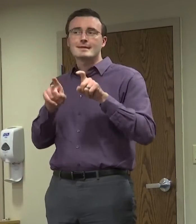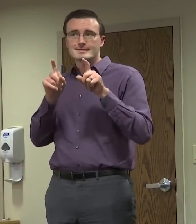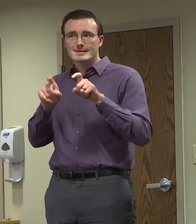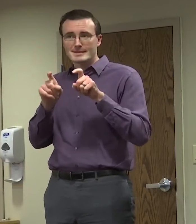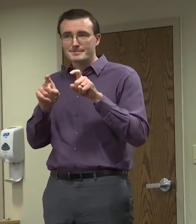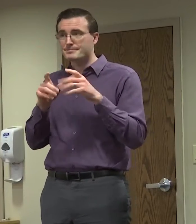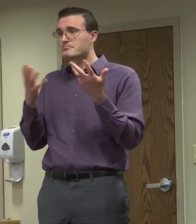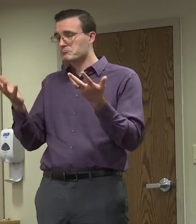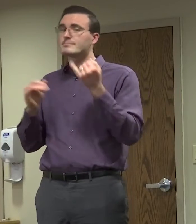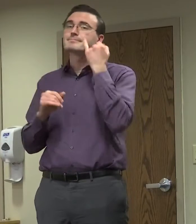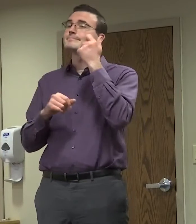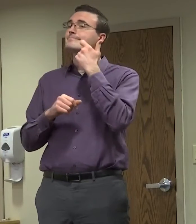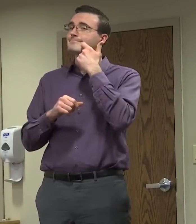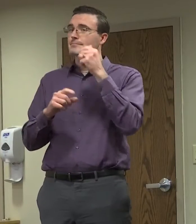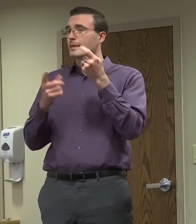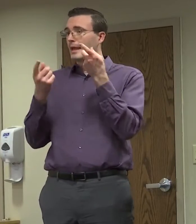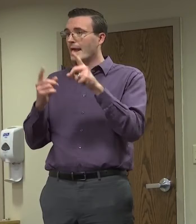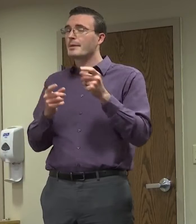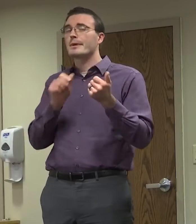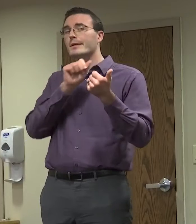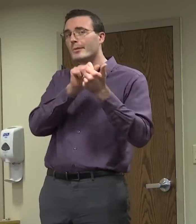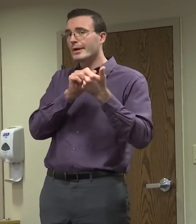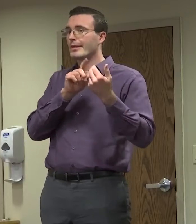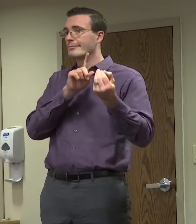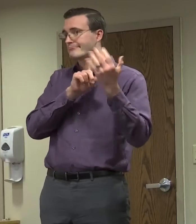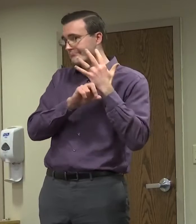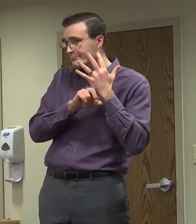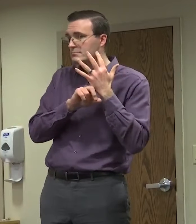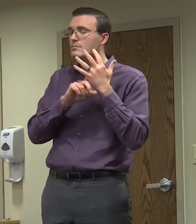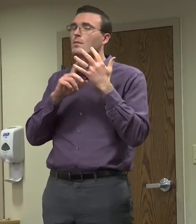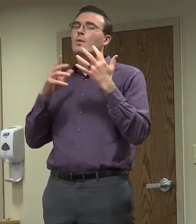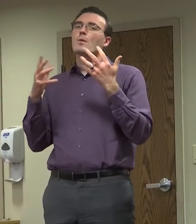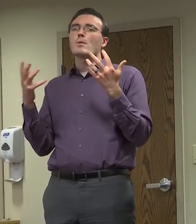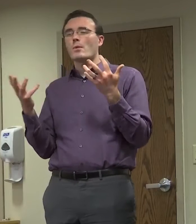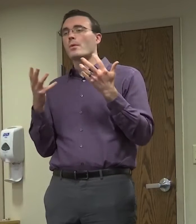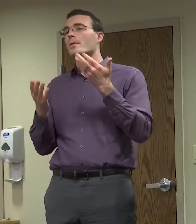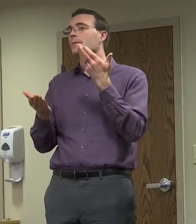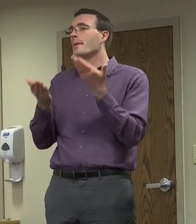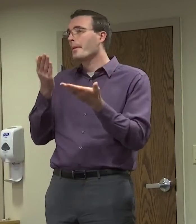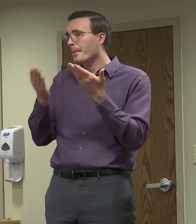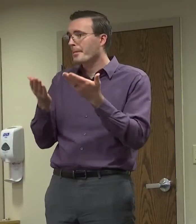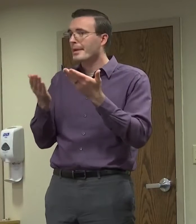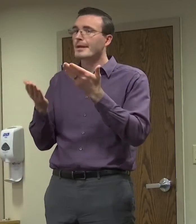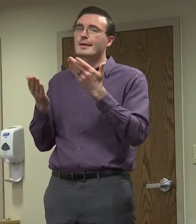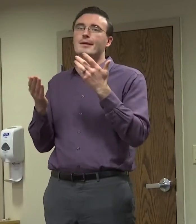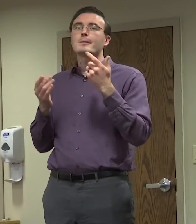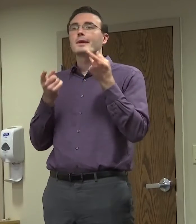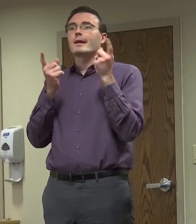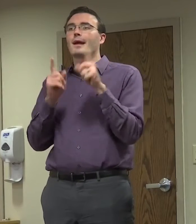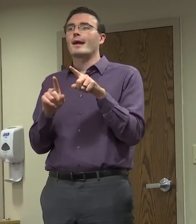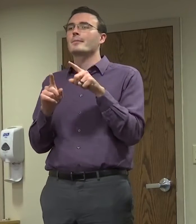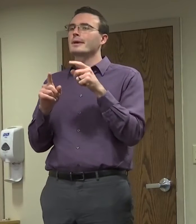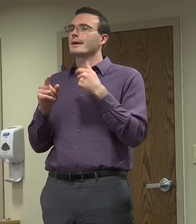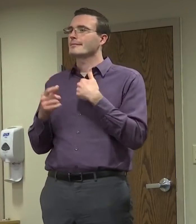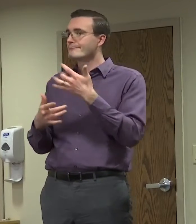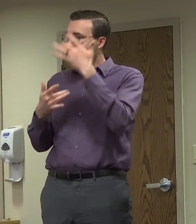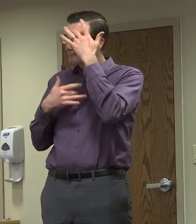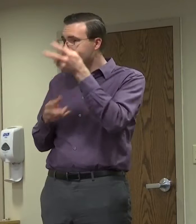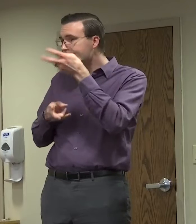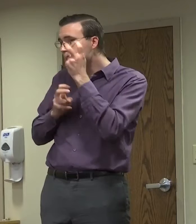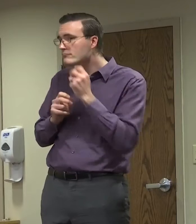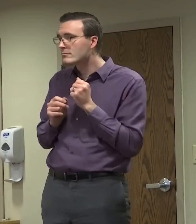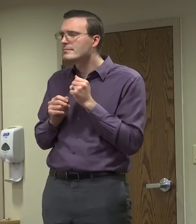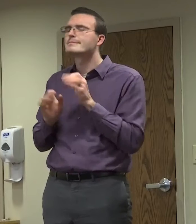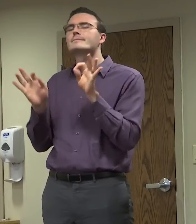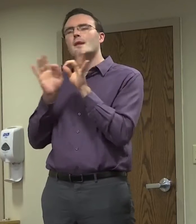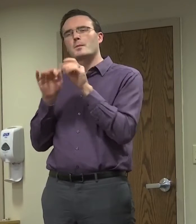of COVID-19. I know that you all understand that the lowering of the number of tests that are being conducted increases your positivity rate with